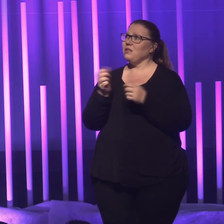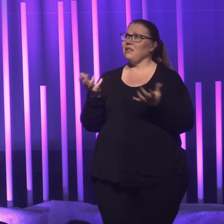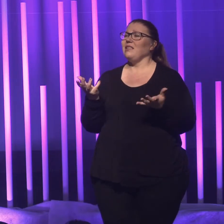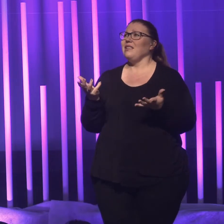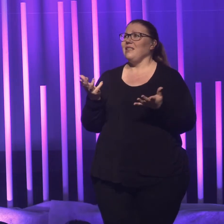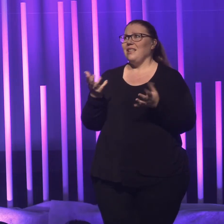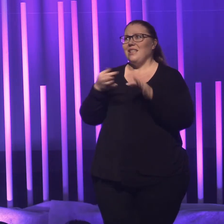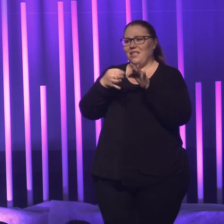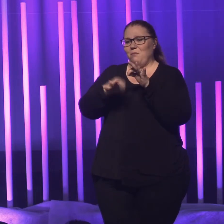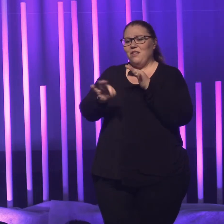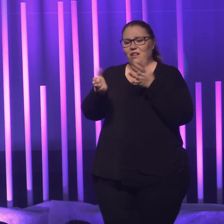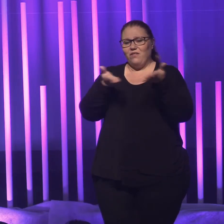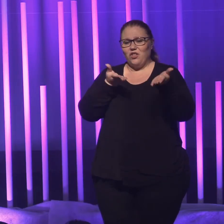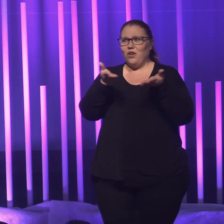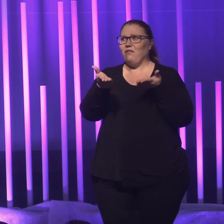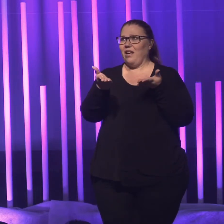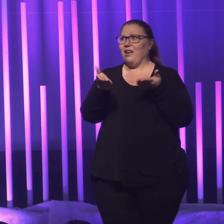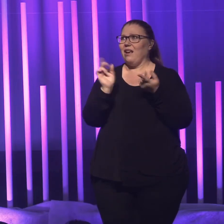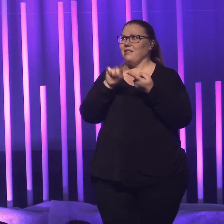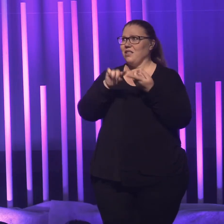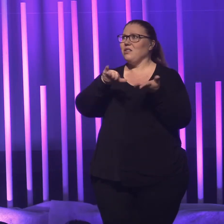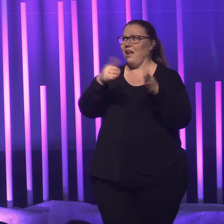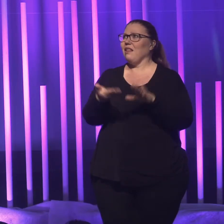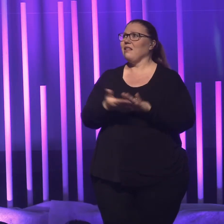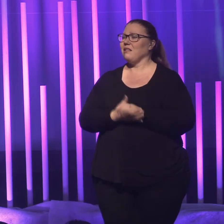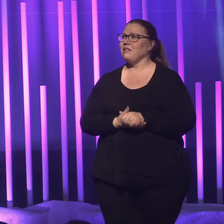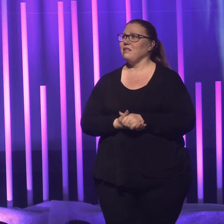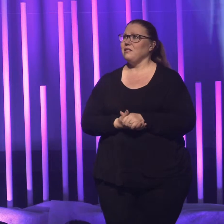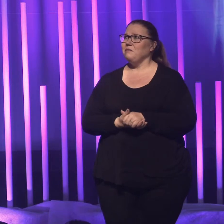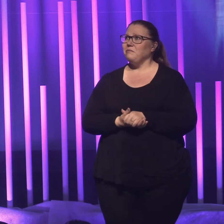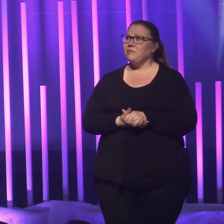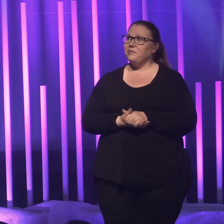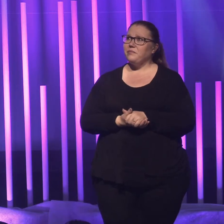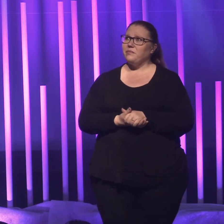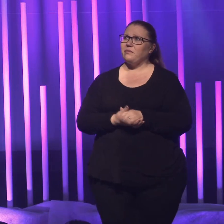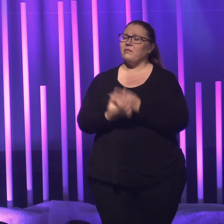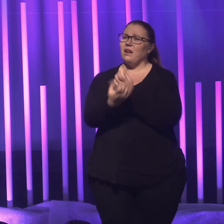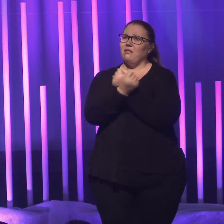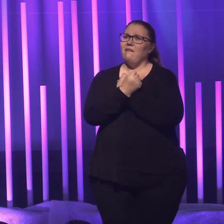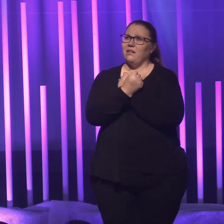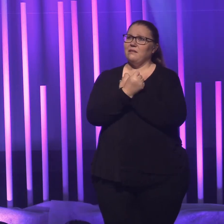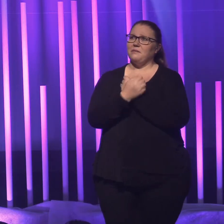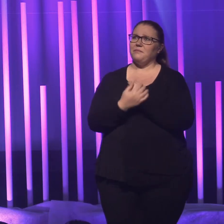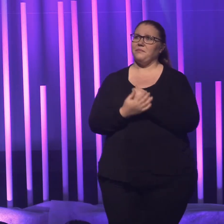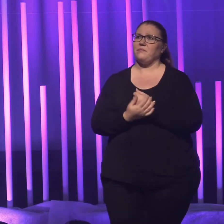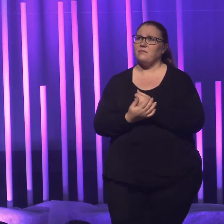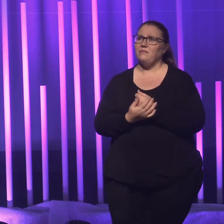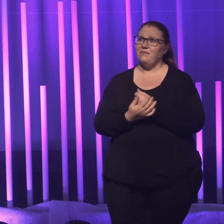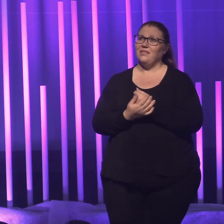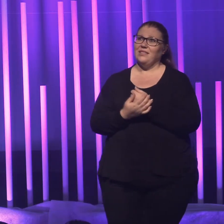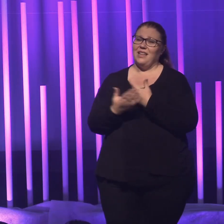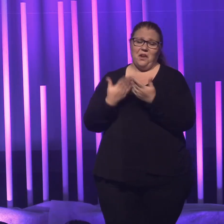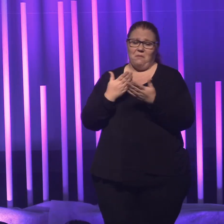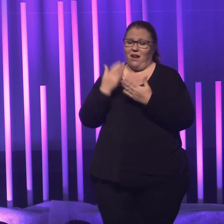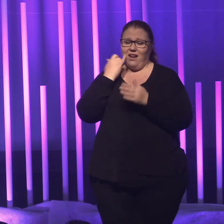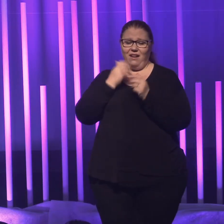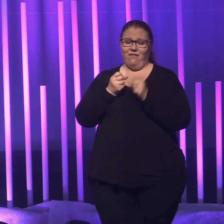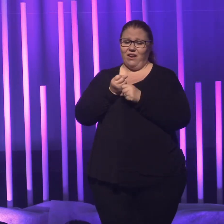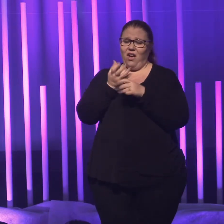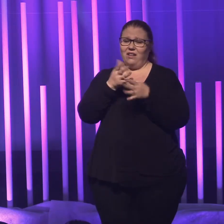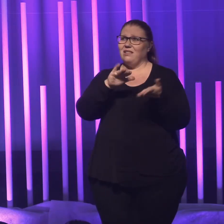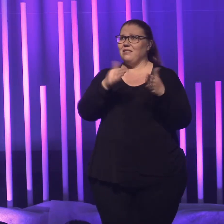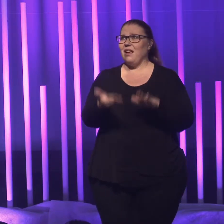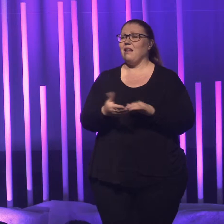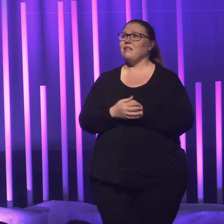the simplicity of serving even to death. Loving even to death.